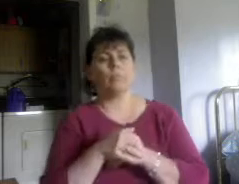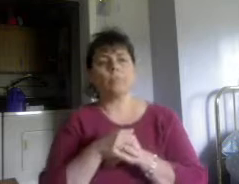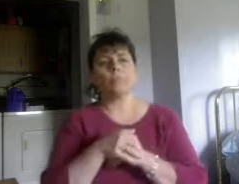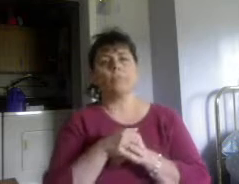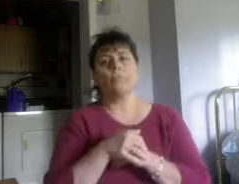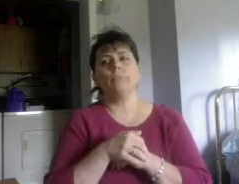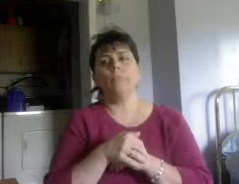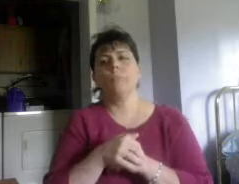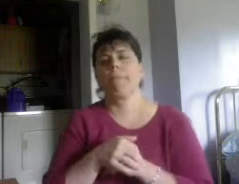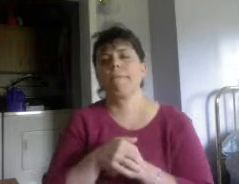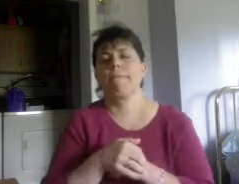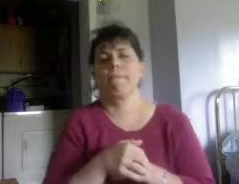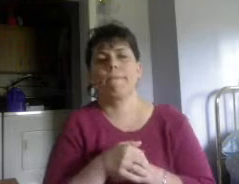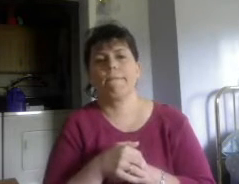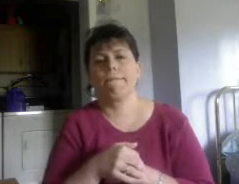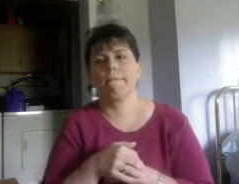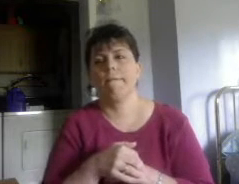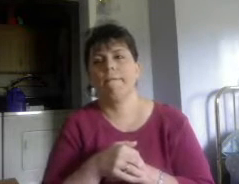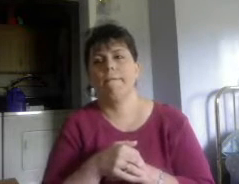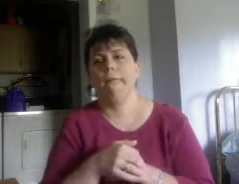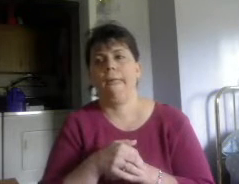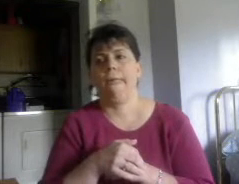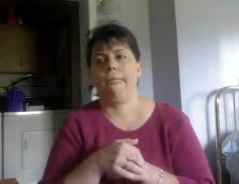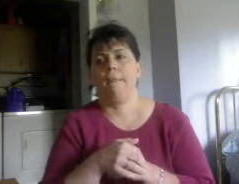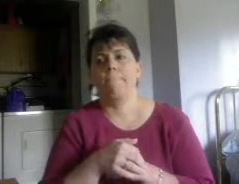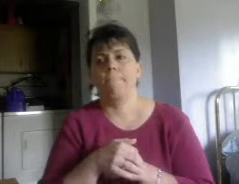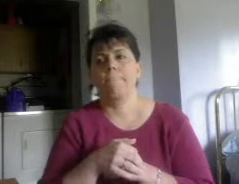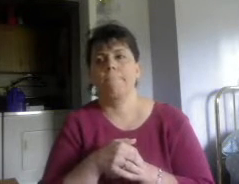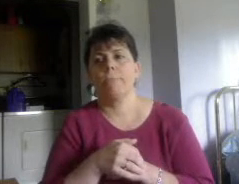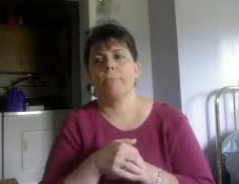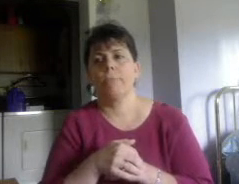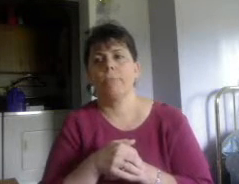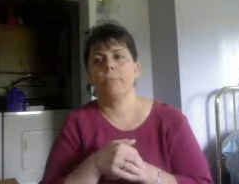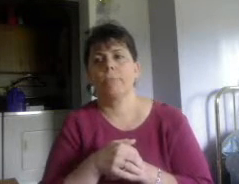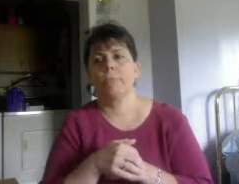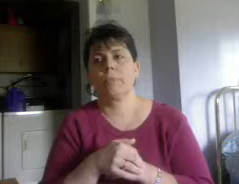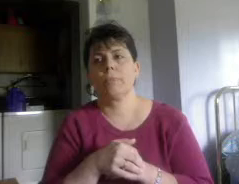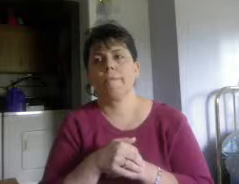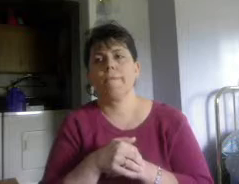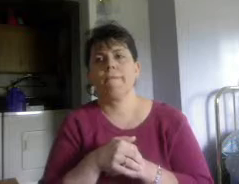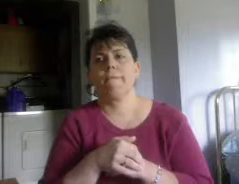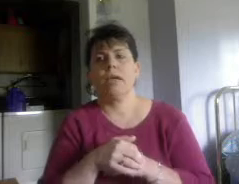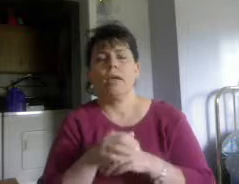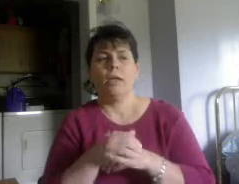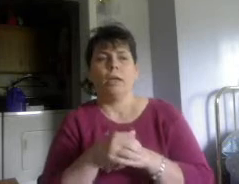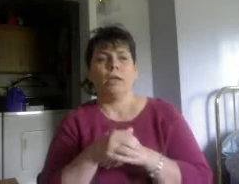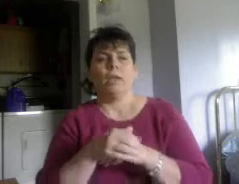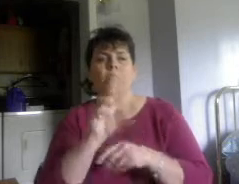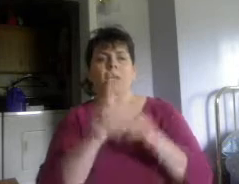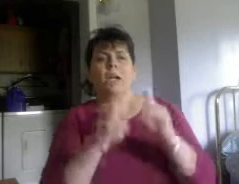easel stand like a flip chart. Whatever works for you. After putting together the list, go through one item at a